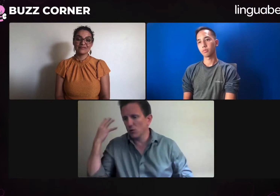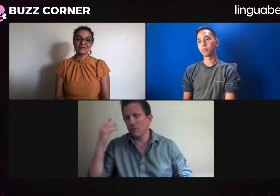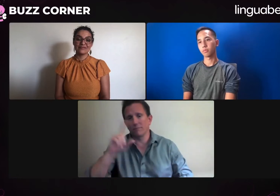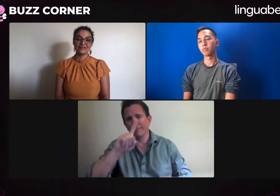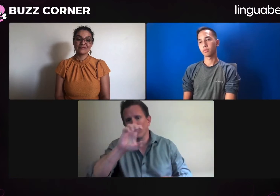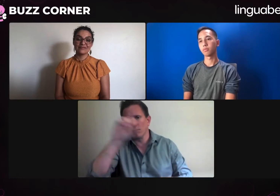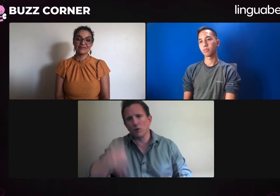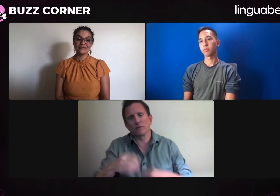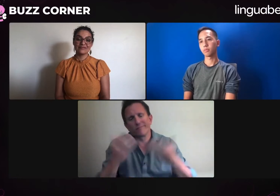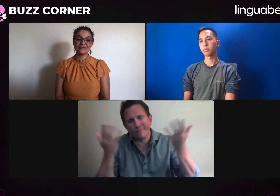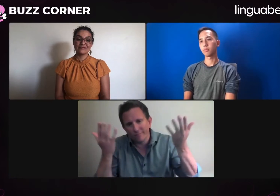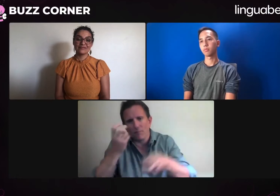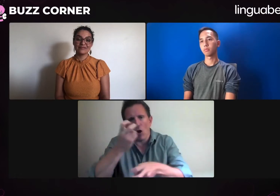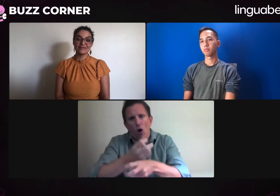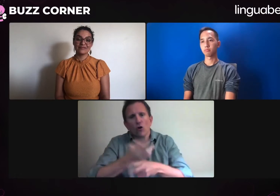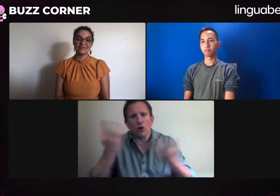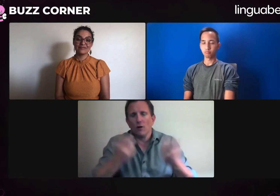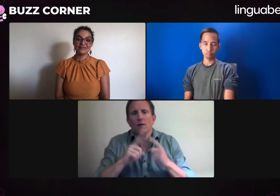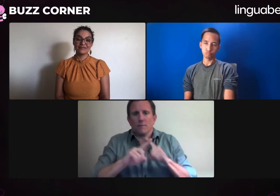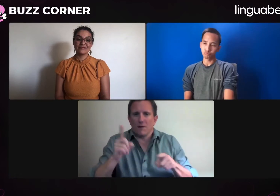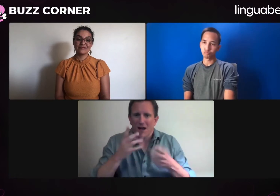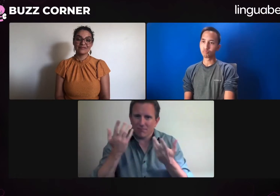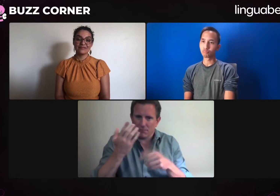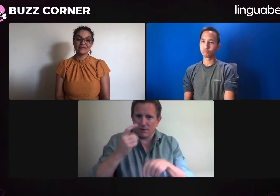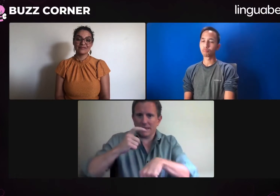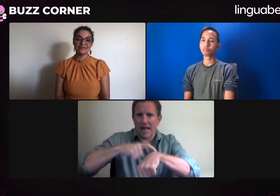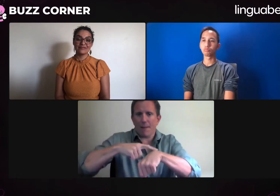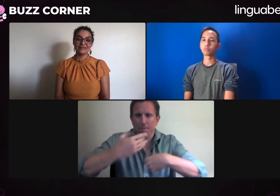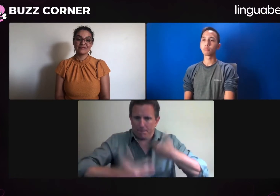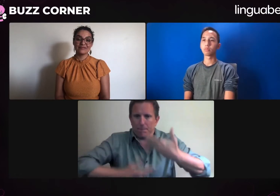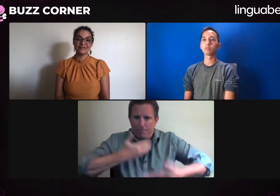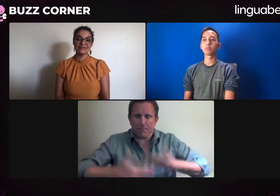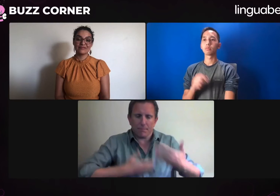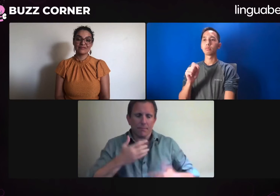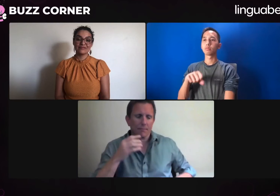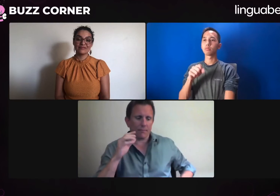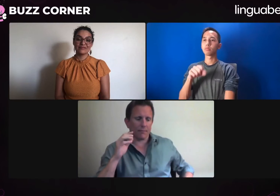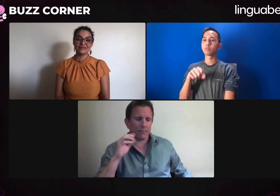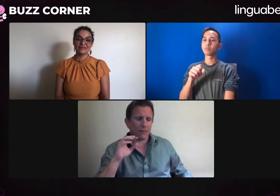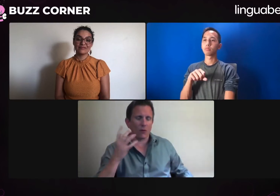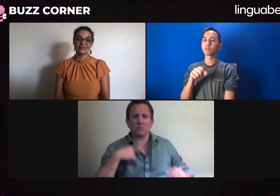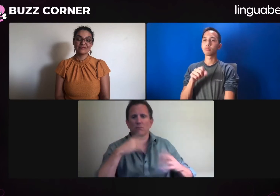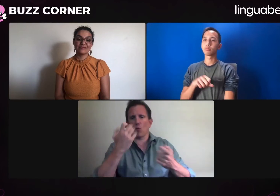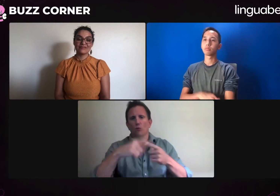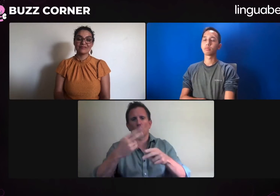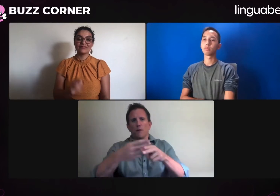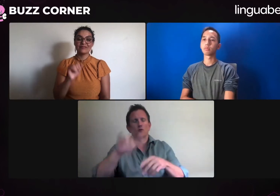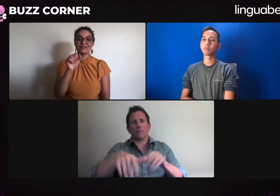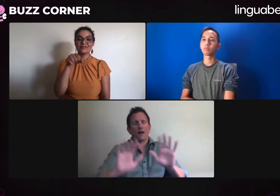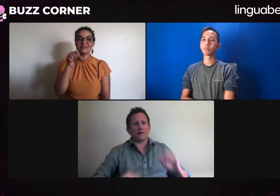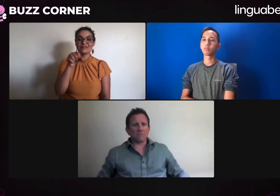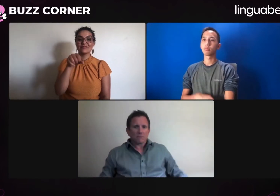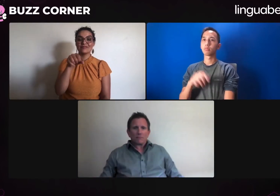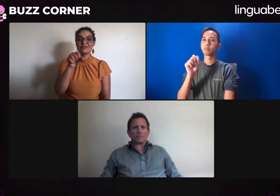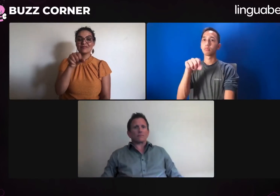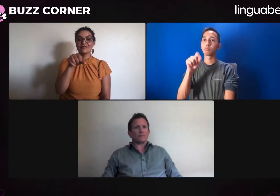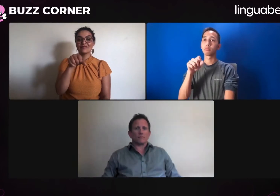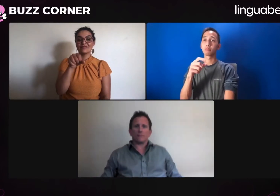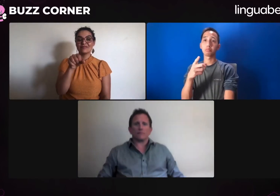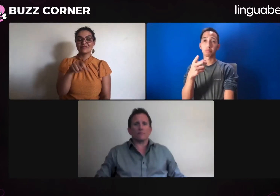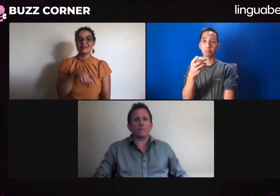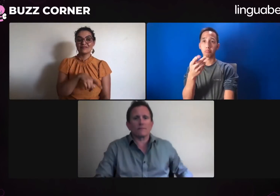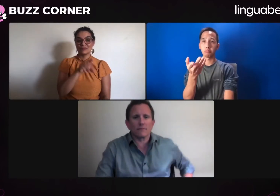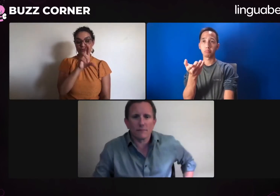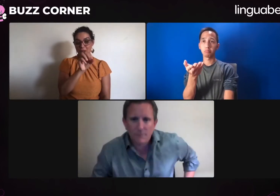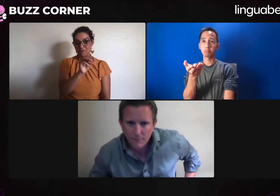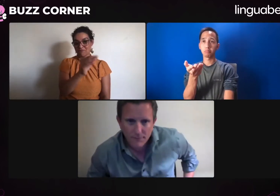We need to become better people. We need to eliminate, to the best of our ability, the racism, the audism, and the Yes. layers within us. Just felt